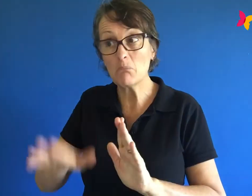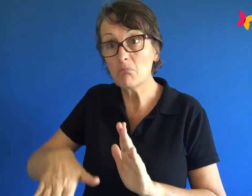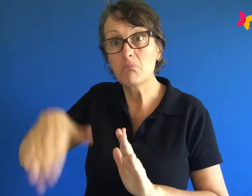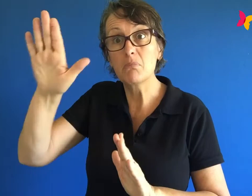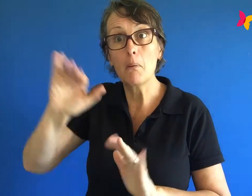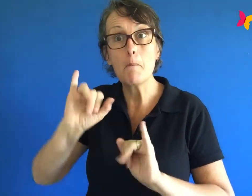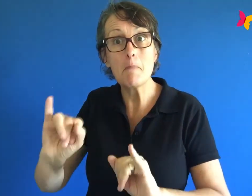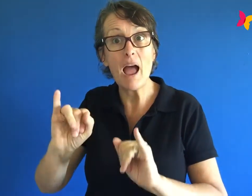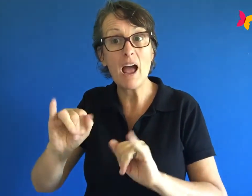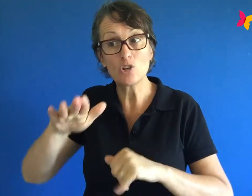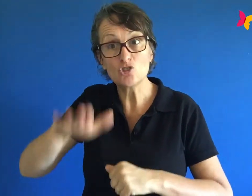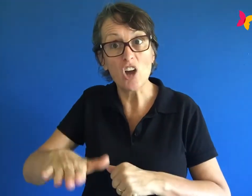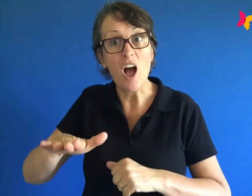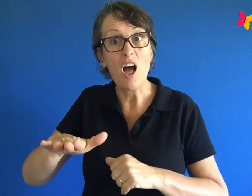is true.